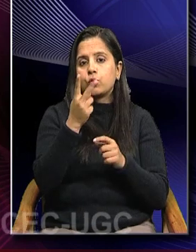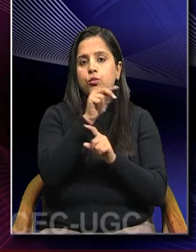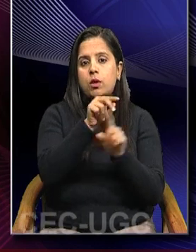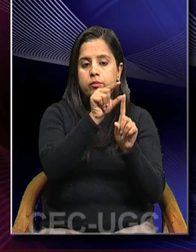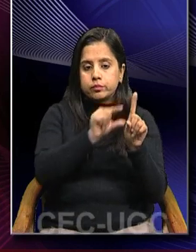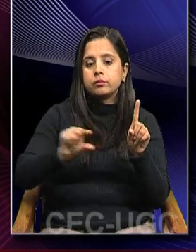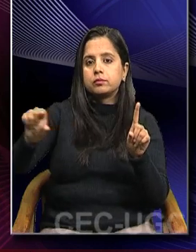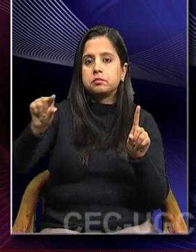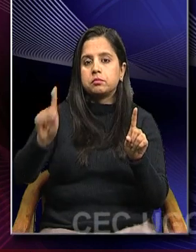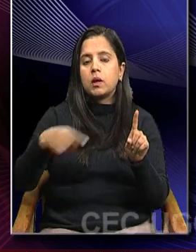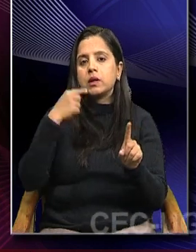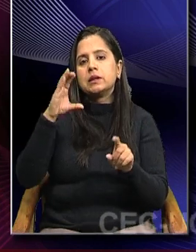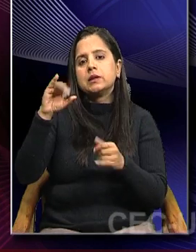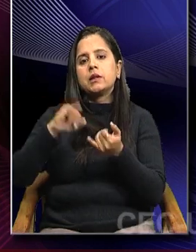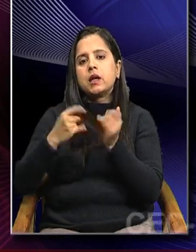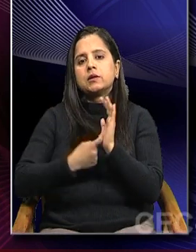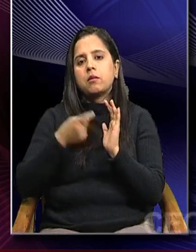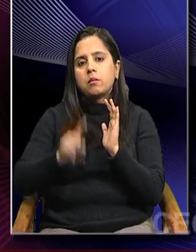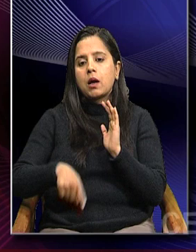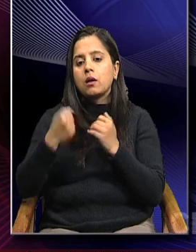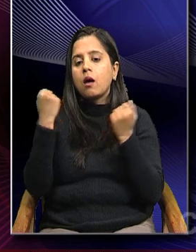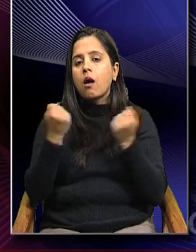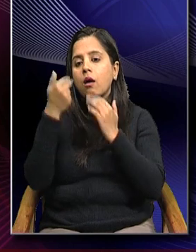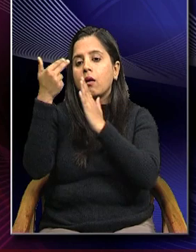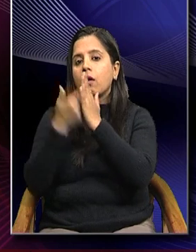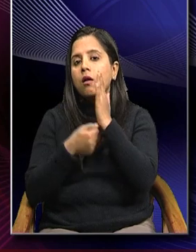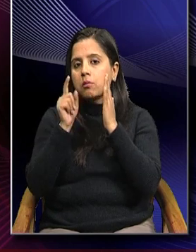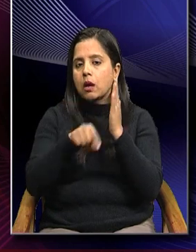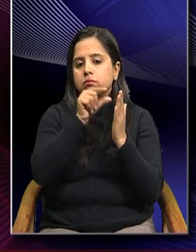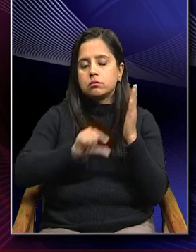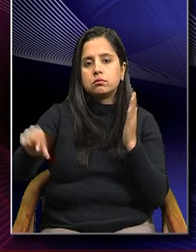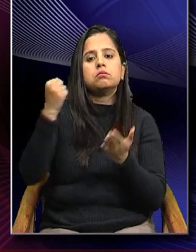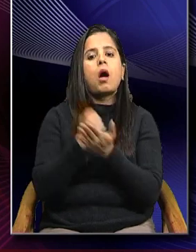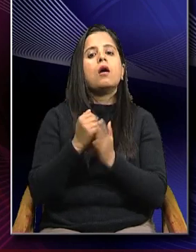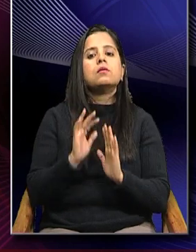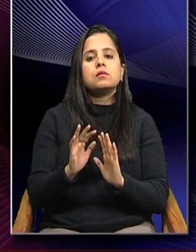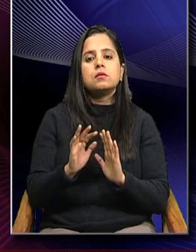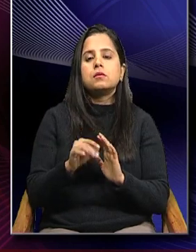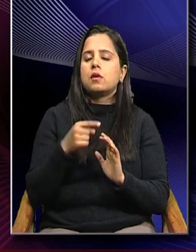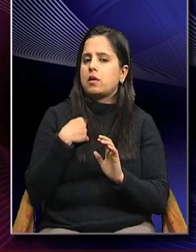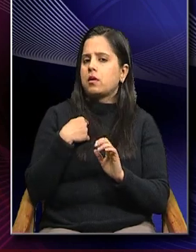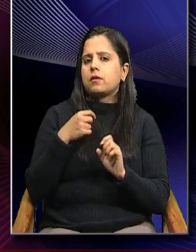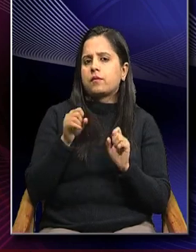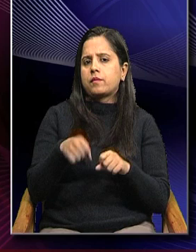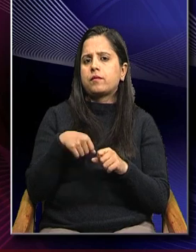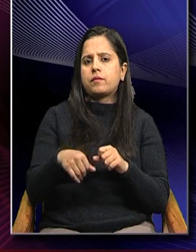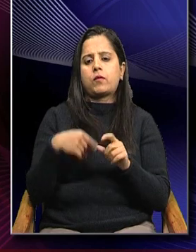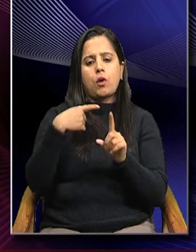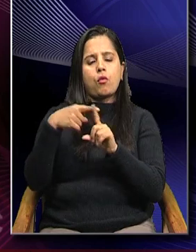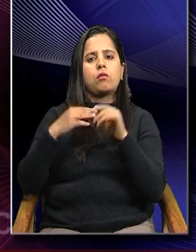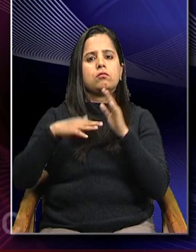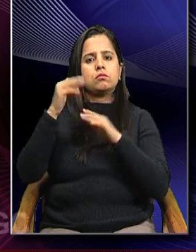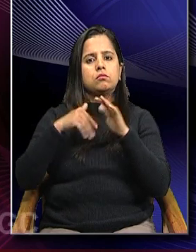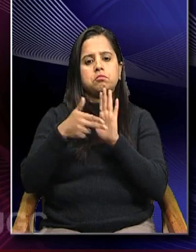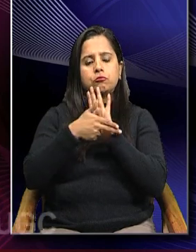their profit on CSR, listed CSR activities they have to spend. So, we can build positive brand